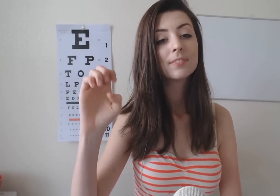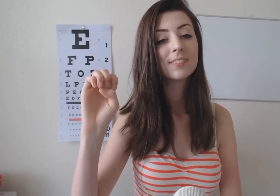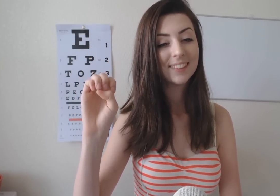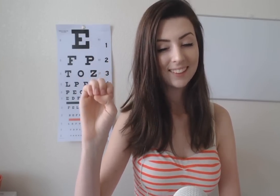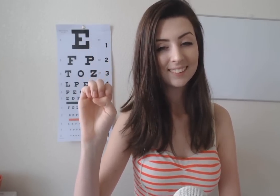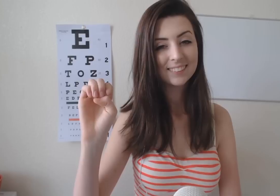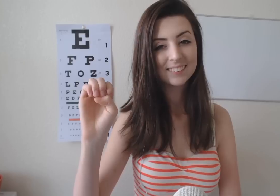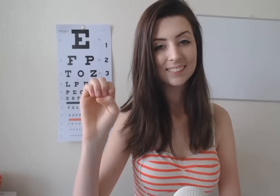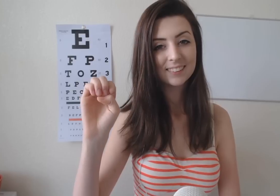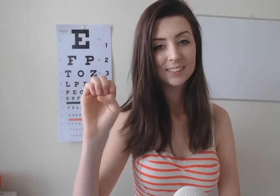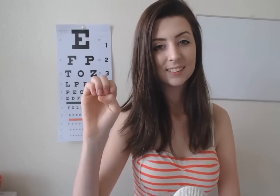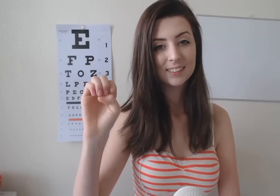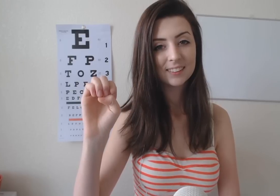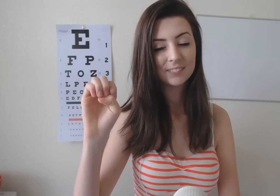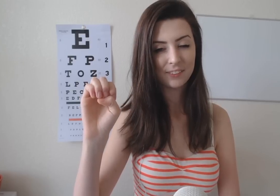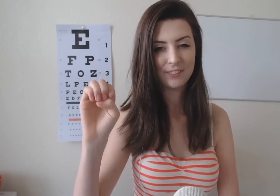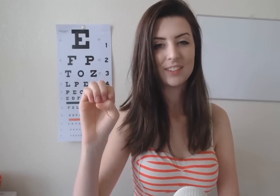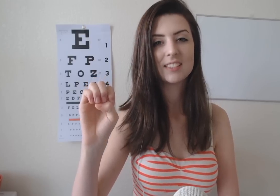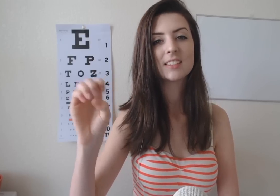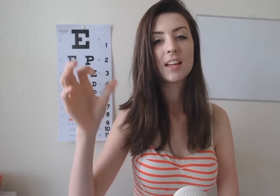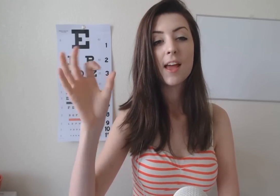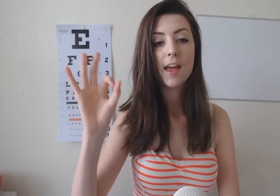E, perfect, F,